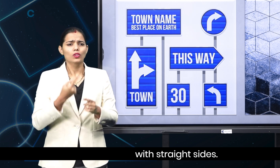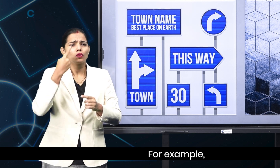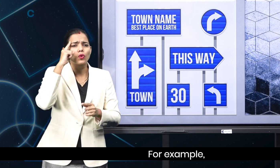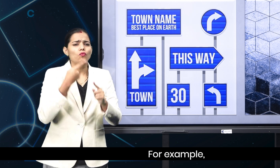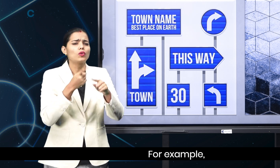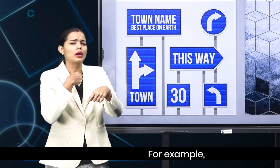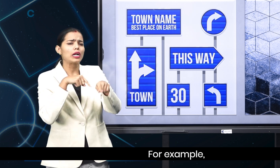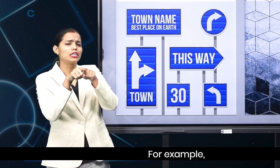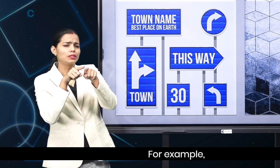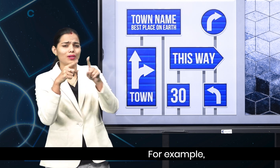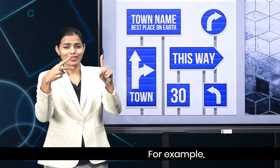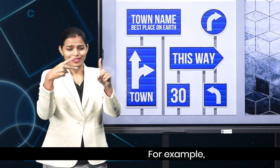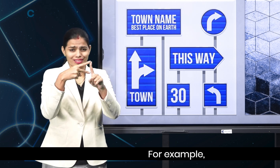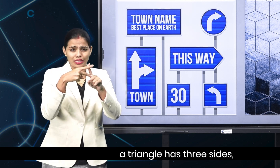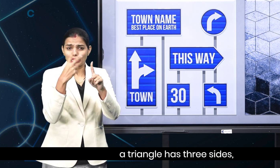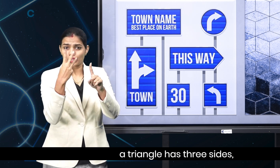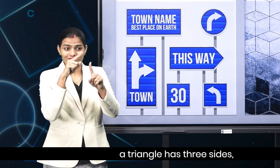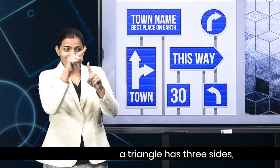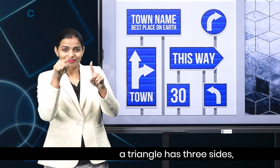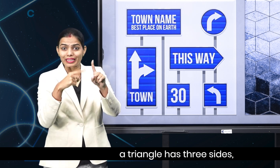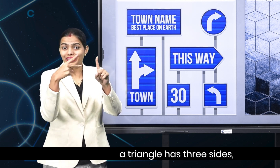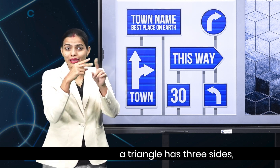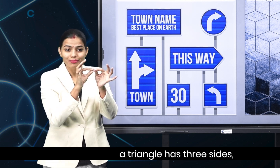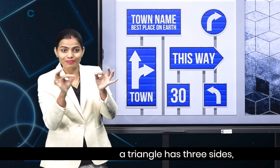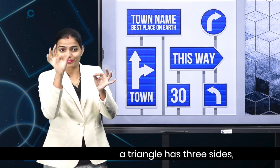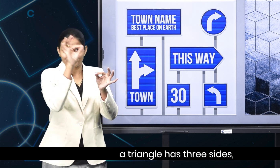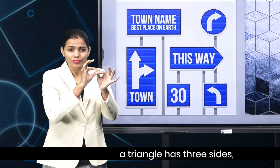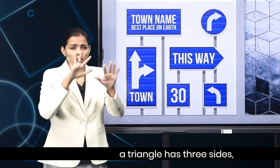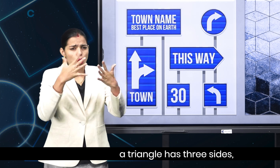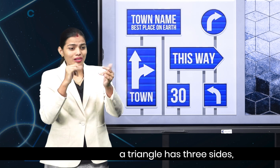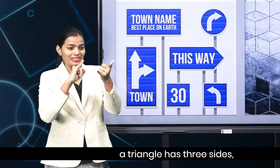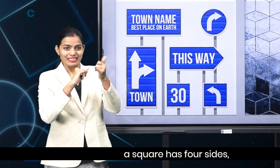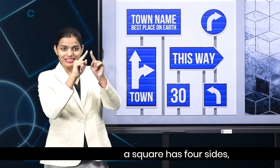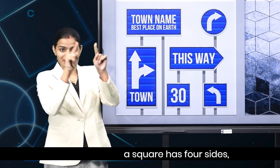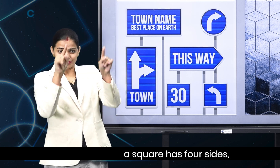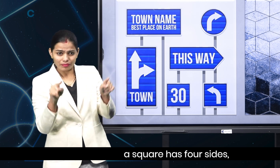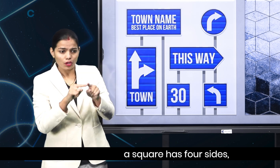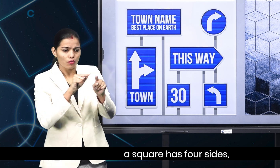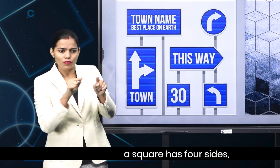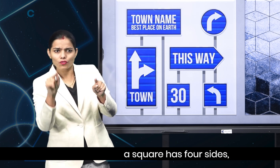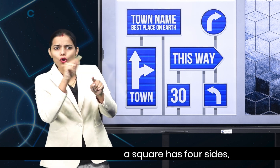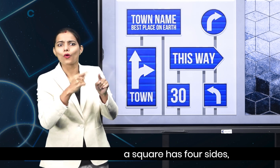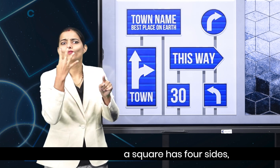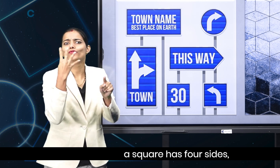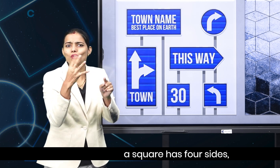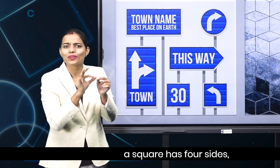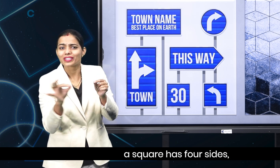For example, a triangle has 3 sides, a square has 4 sides,